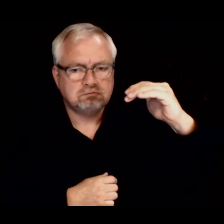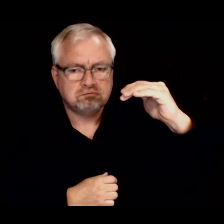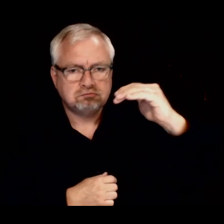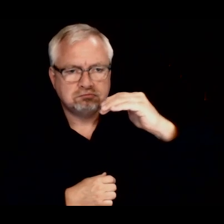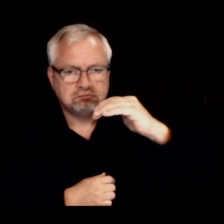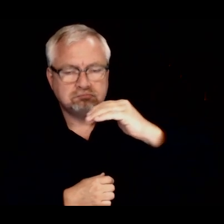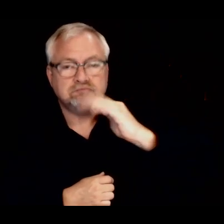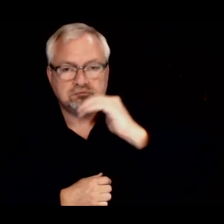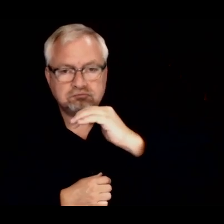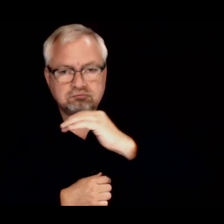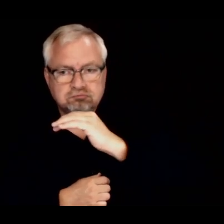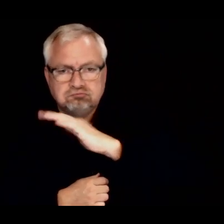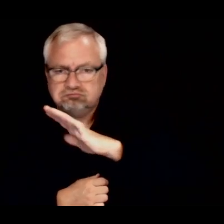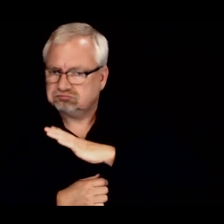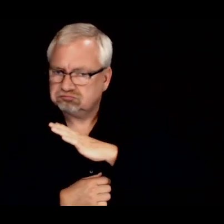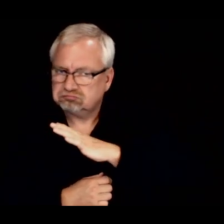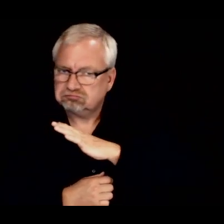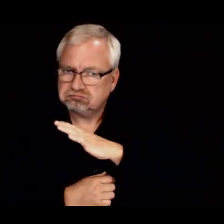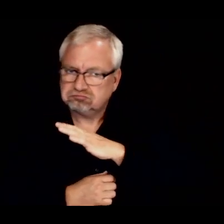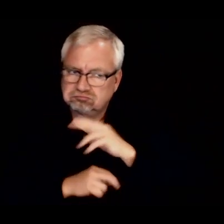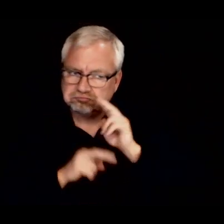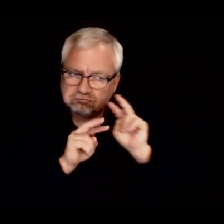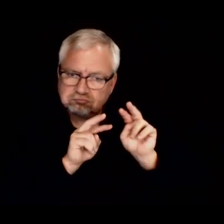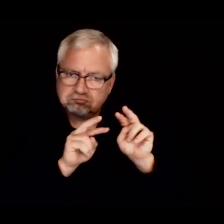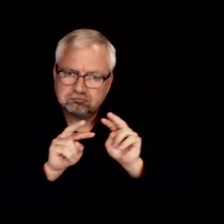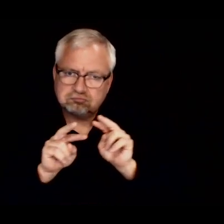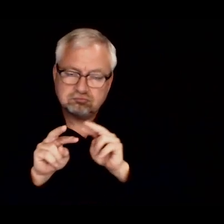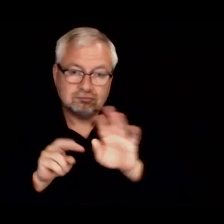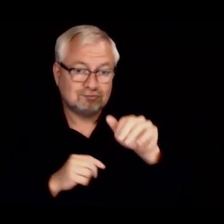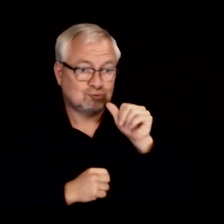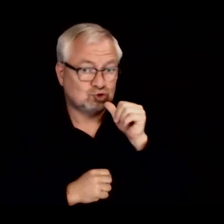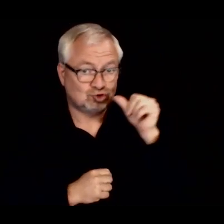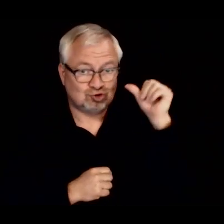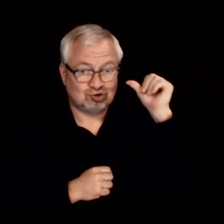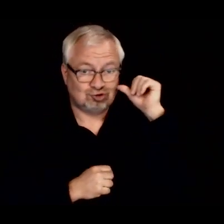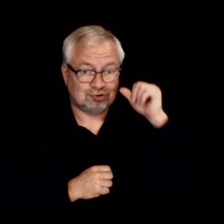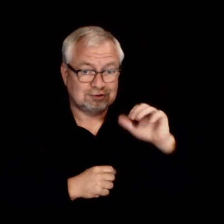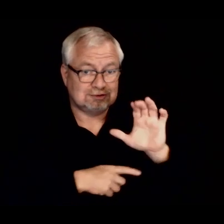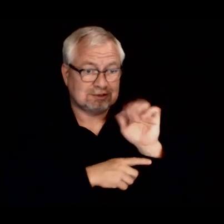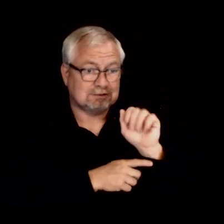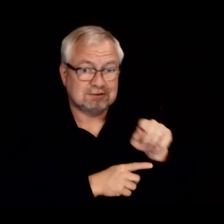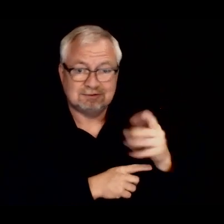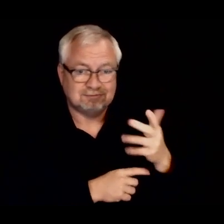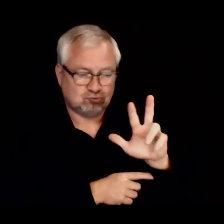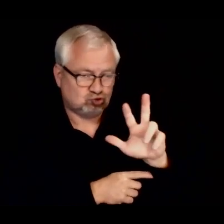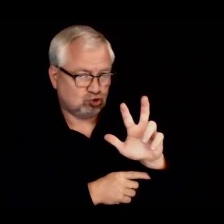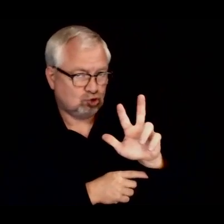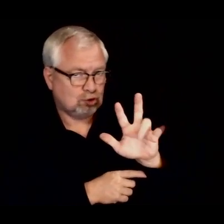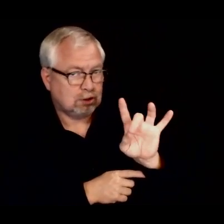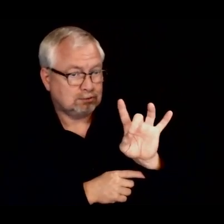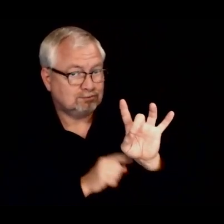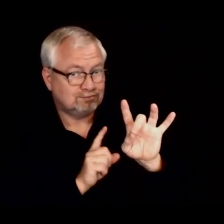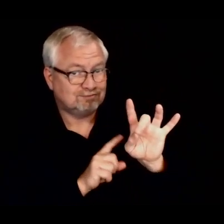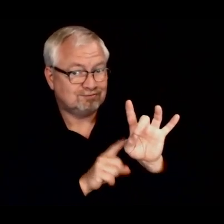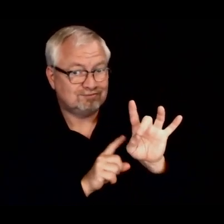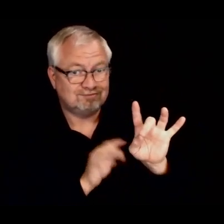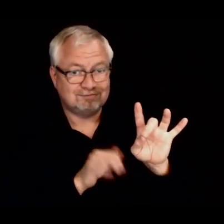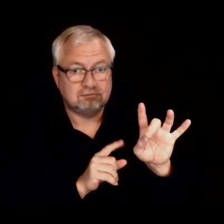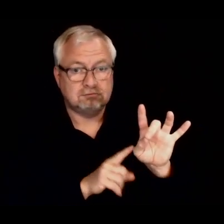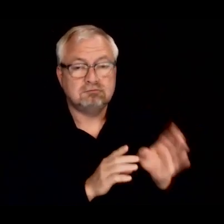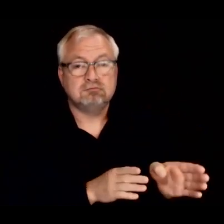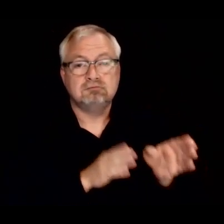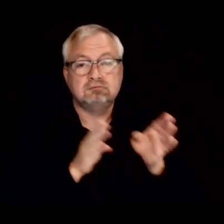so. Yesterday's cases of 338 came from a total of just over 10,000 tests